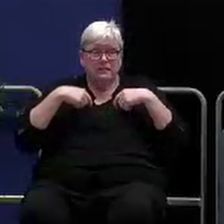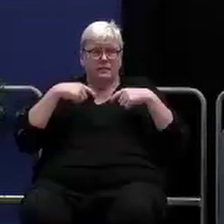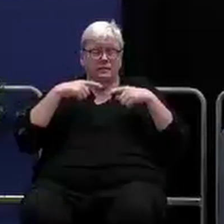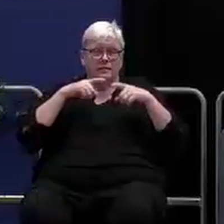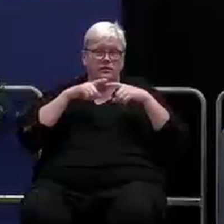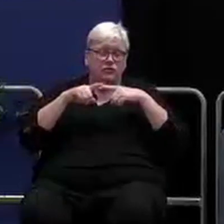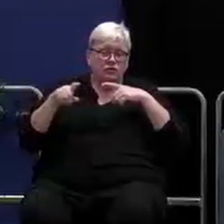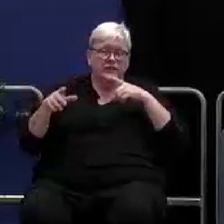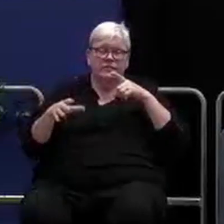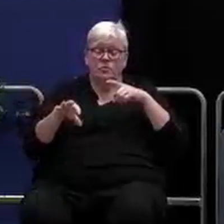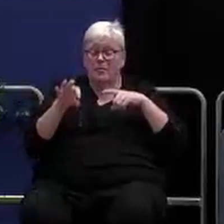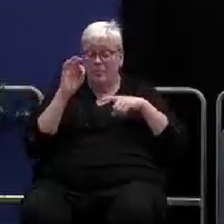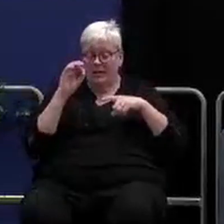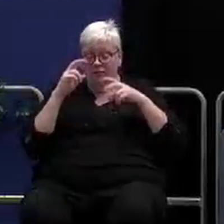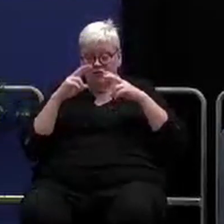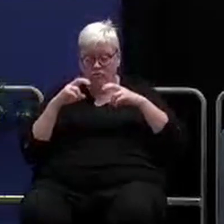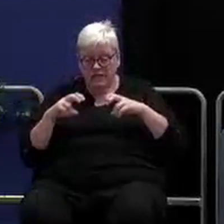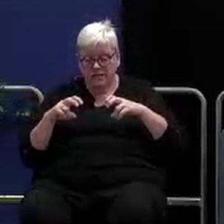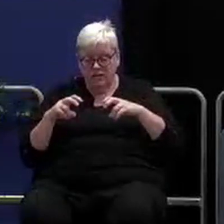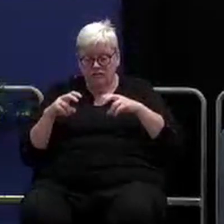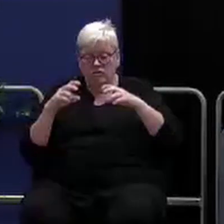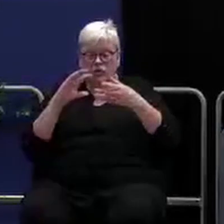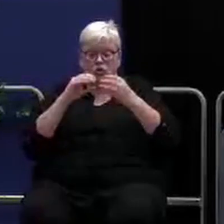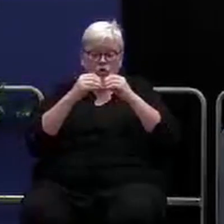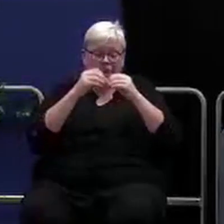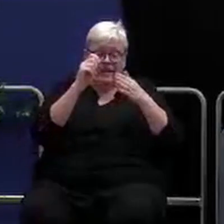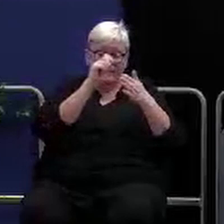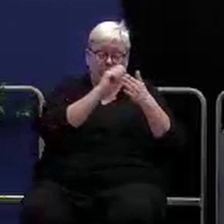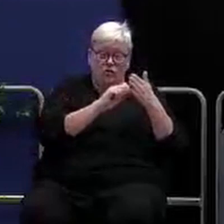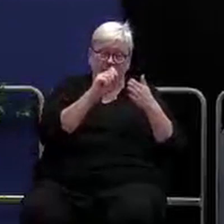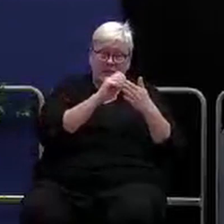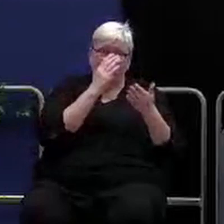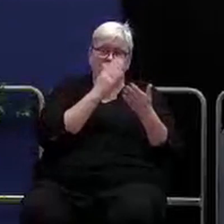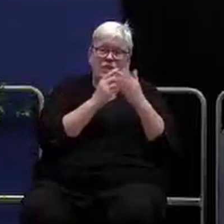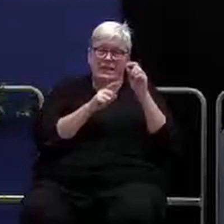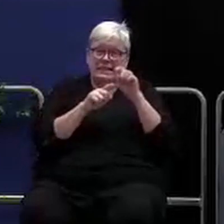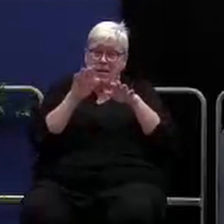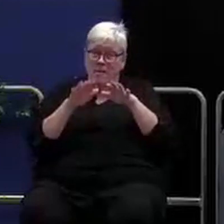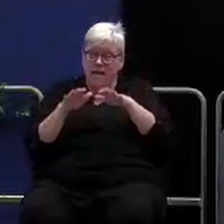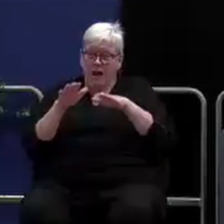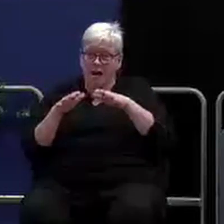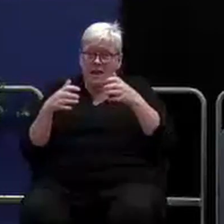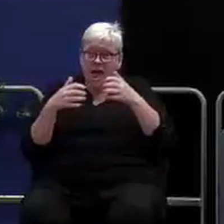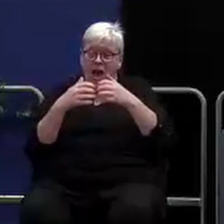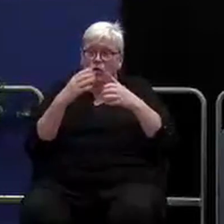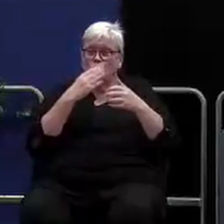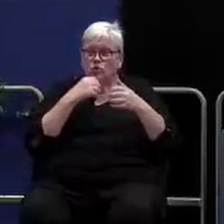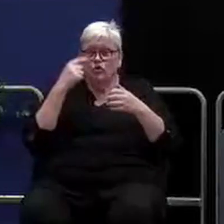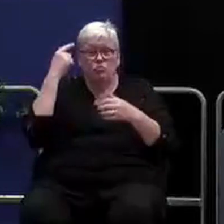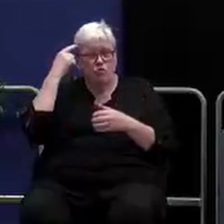scientific research and creative writing are really similar in the way that you use your brain.